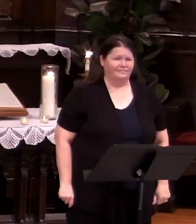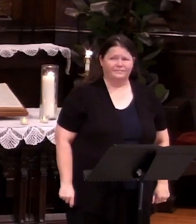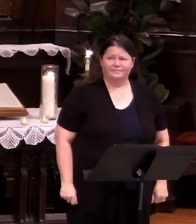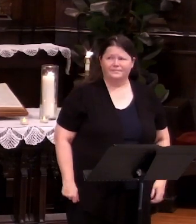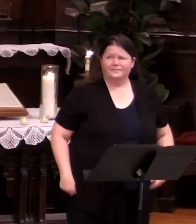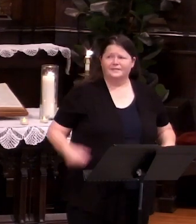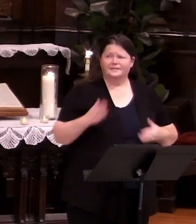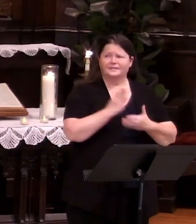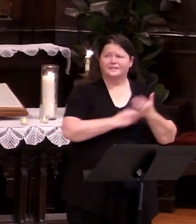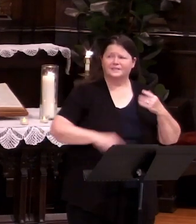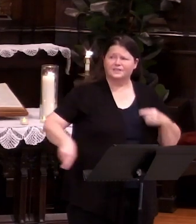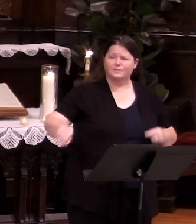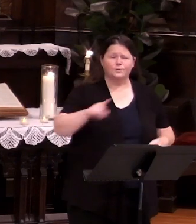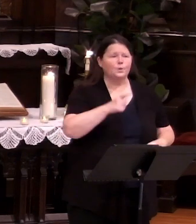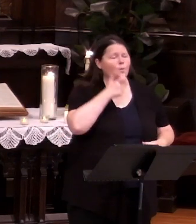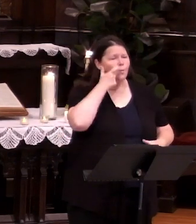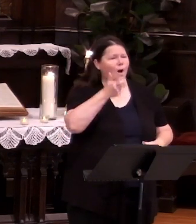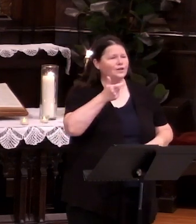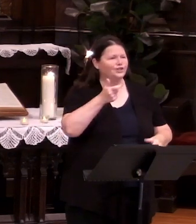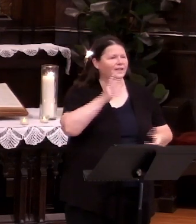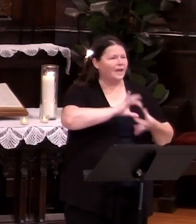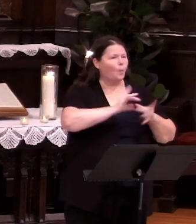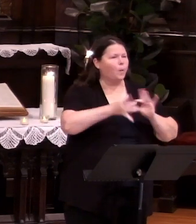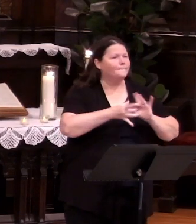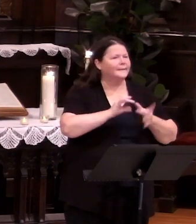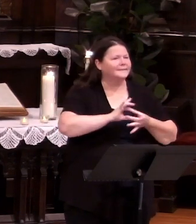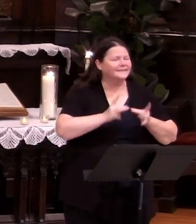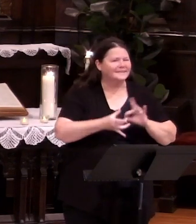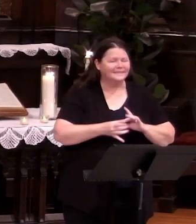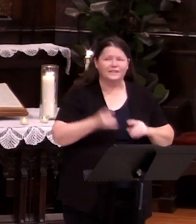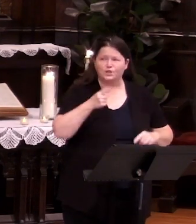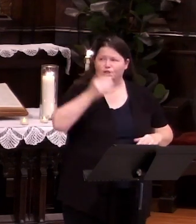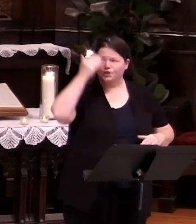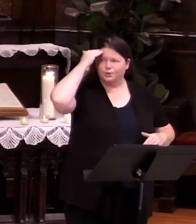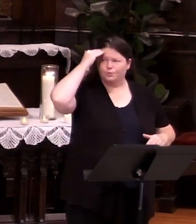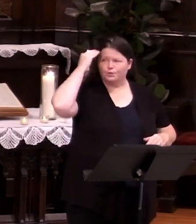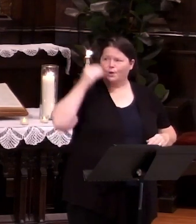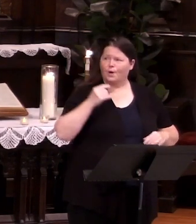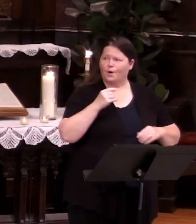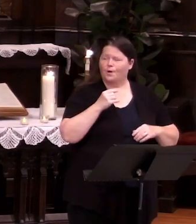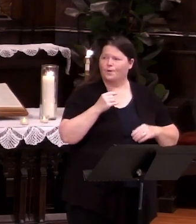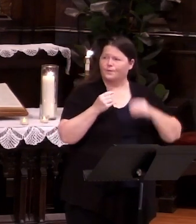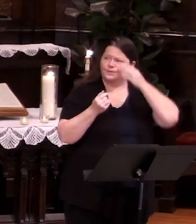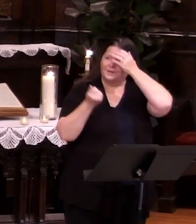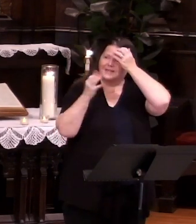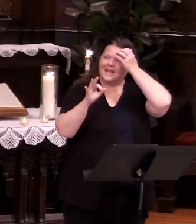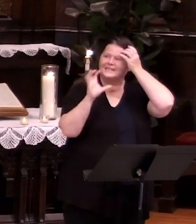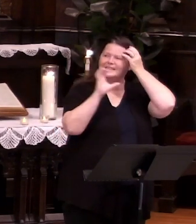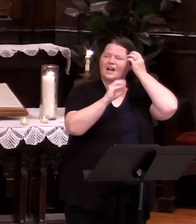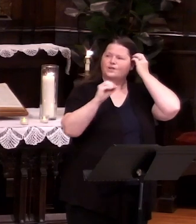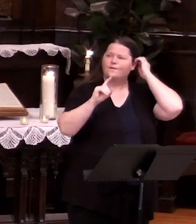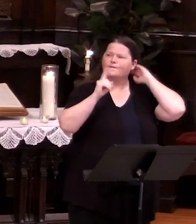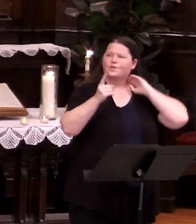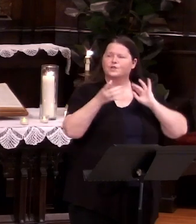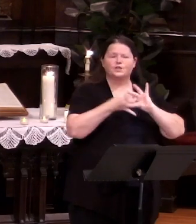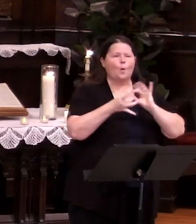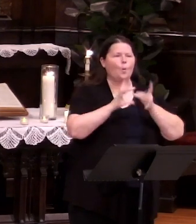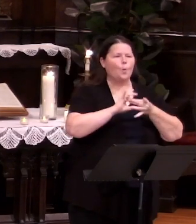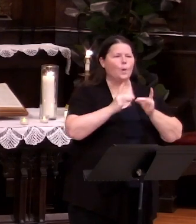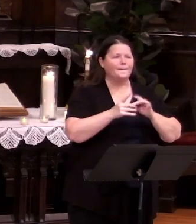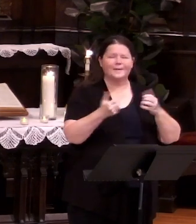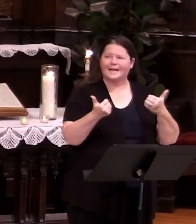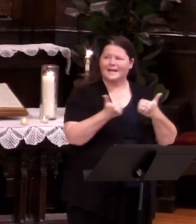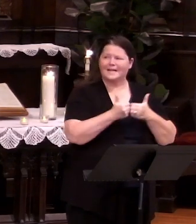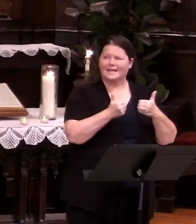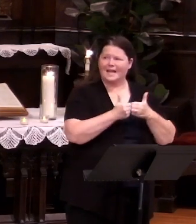Some of you are watching the Olympics, I'm sure. Did you know that in 1900, when the first Olympic Games were